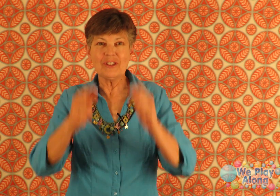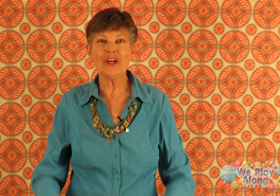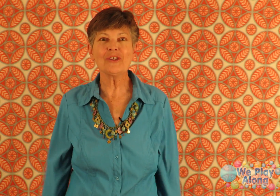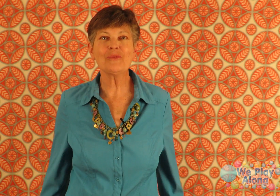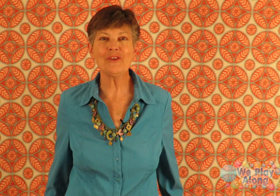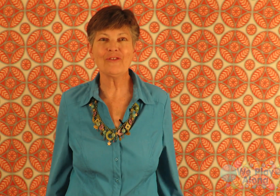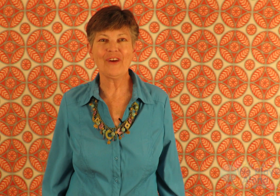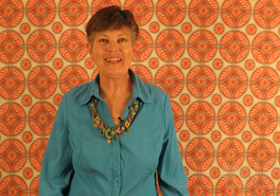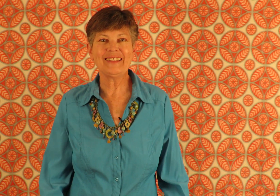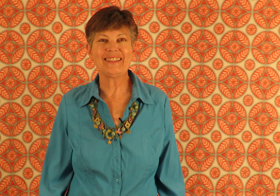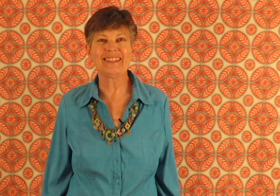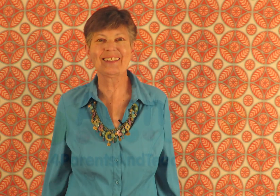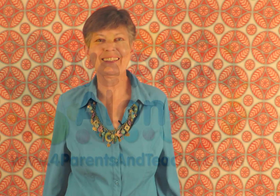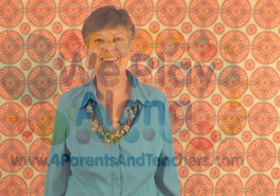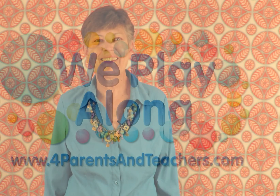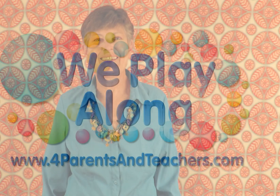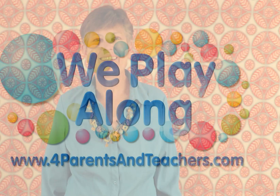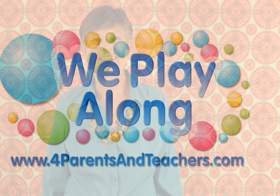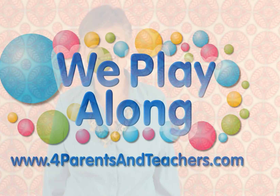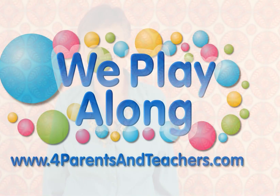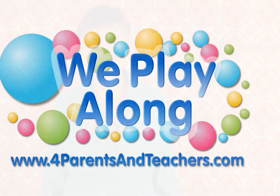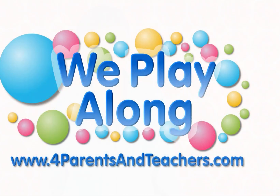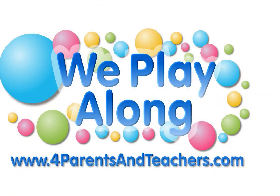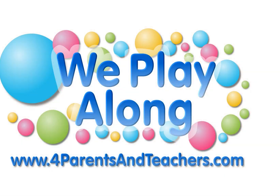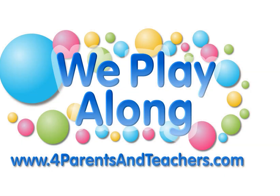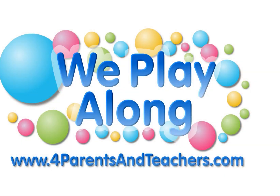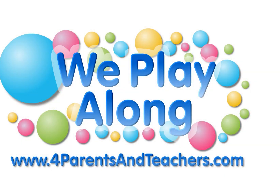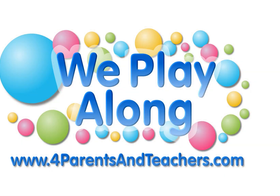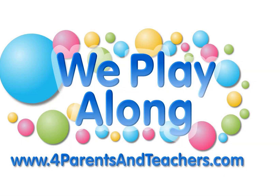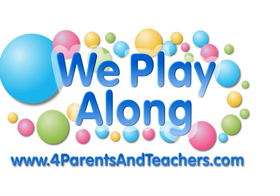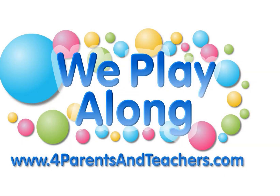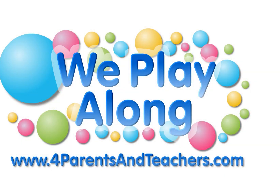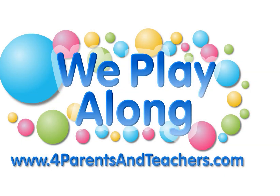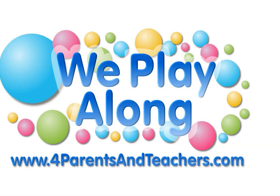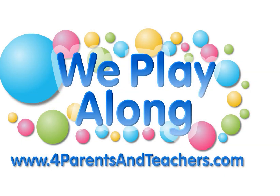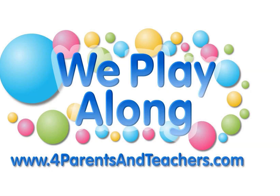share us with your friends. Play, play, play along. Come on and play along.